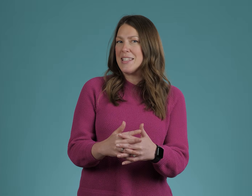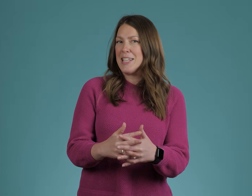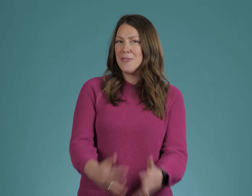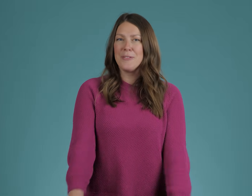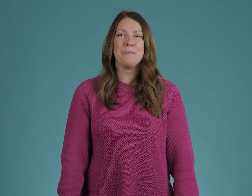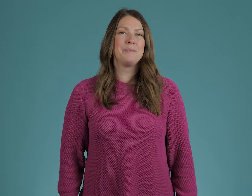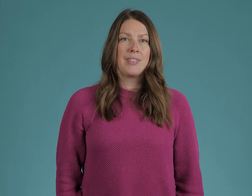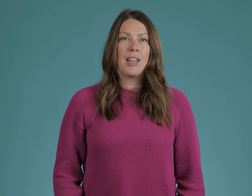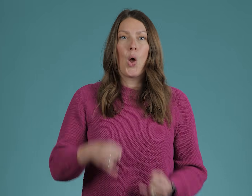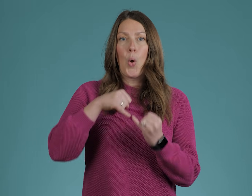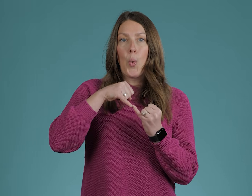conceive.